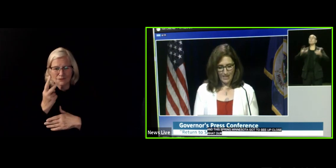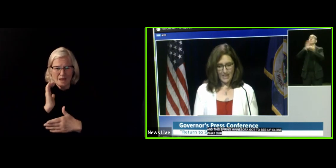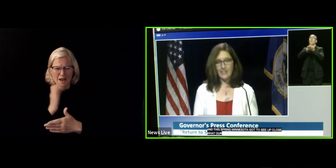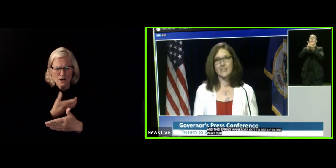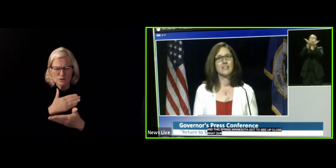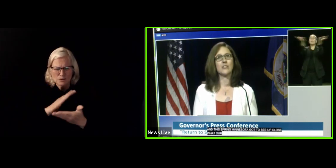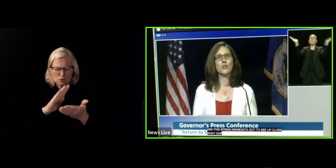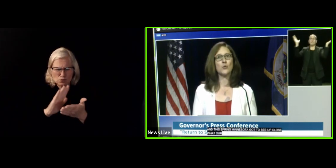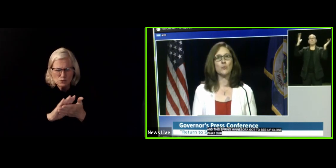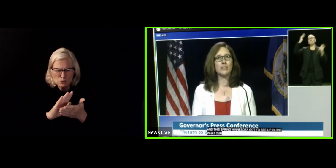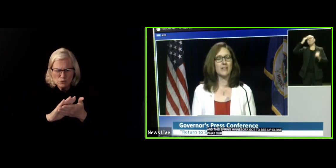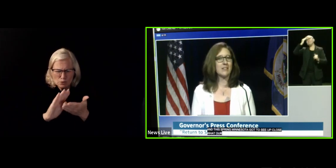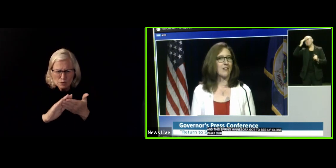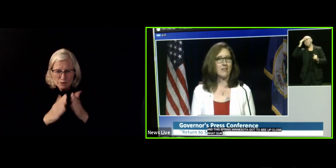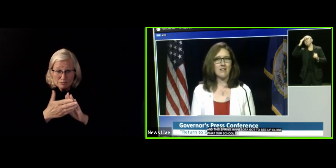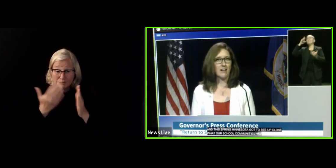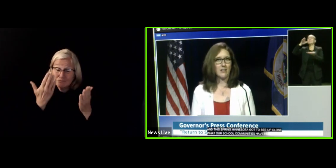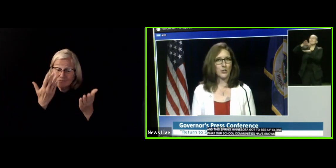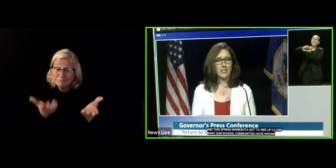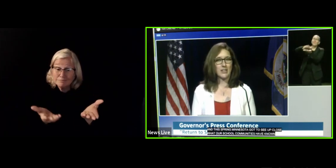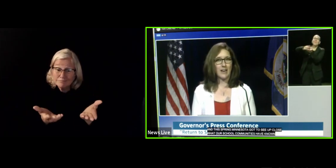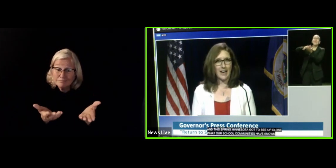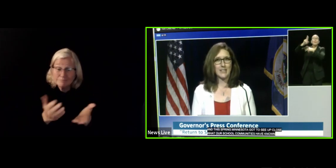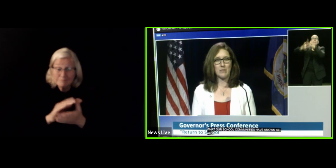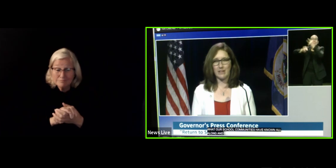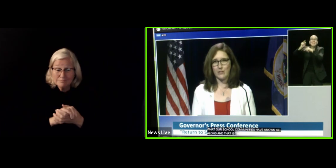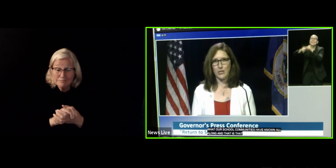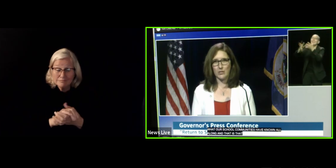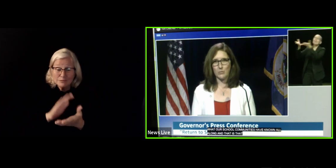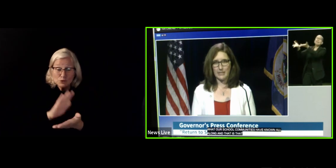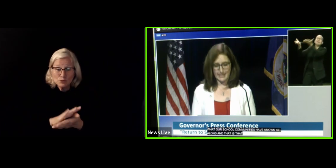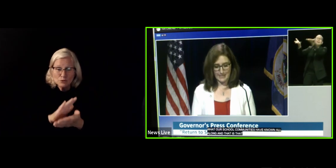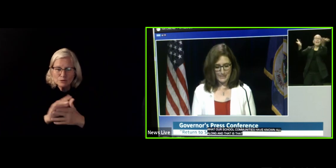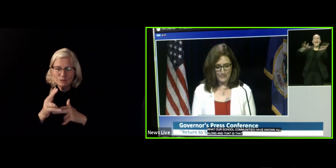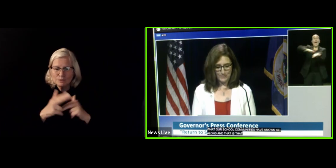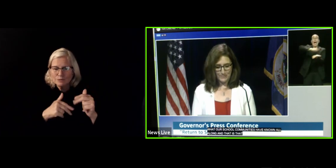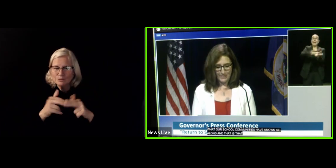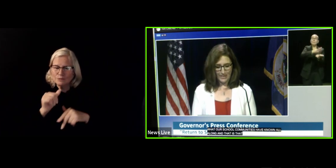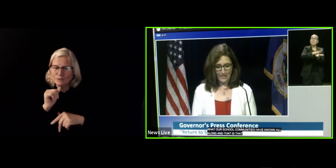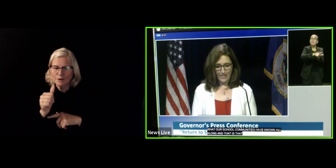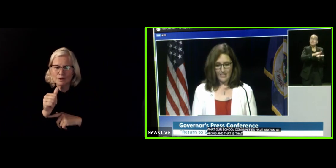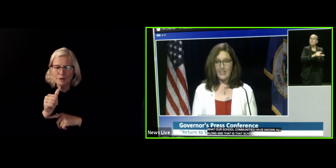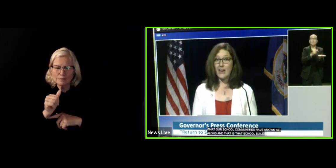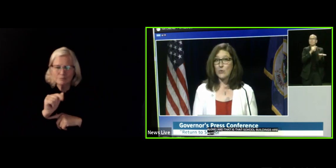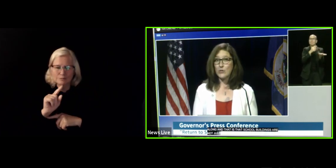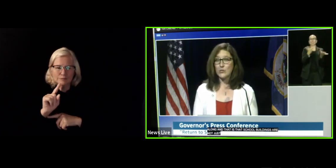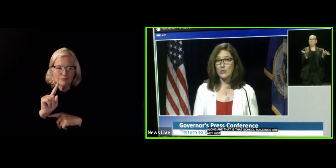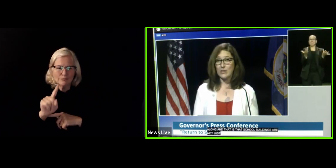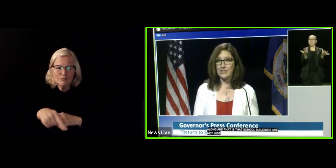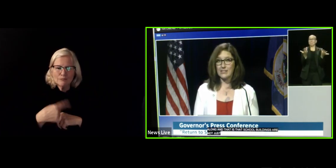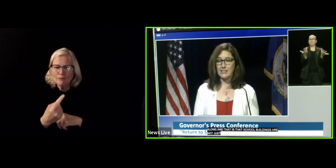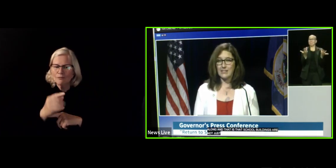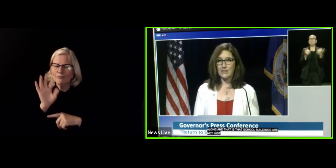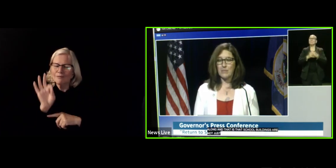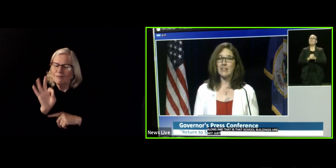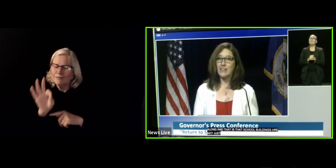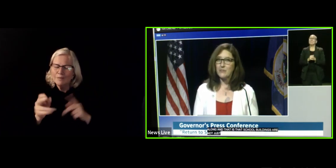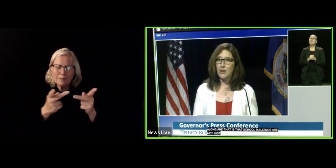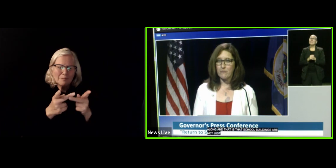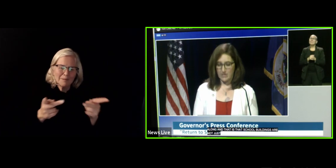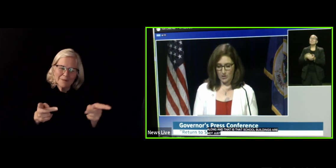And that is that school buildings are not just academic education places. They are where students